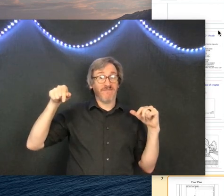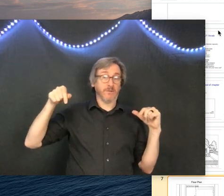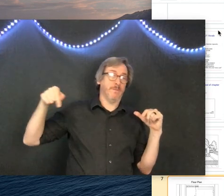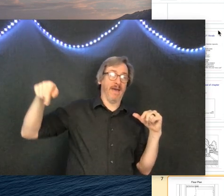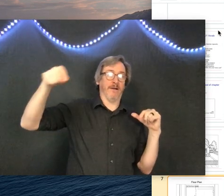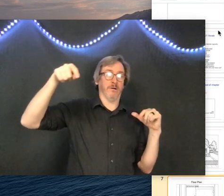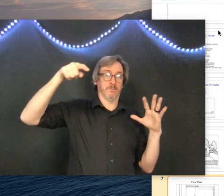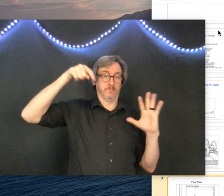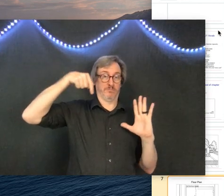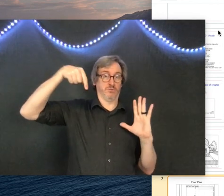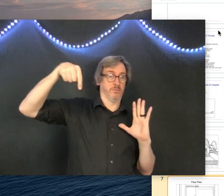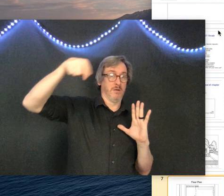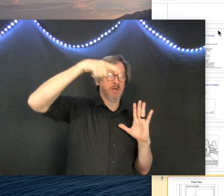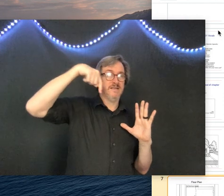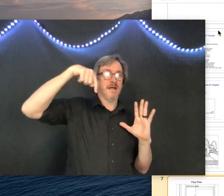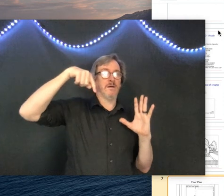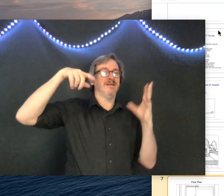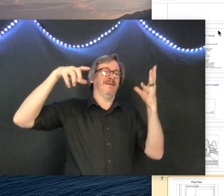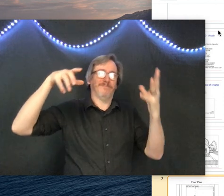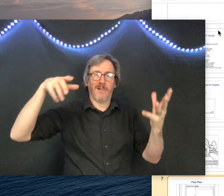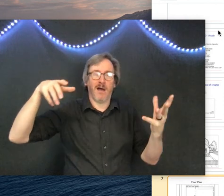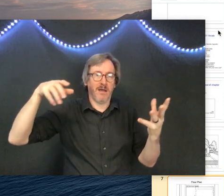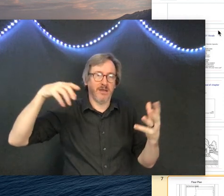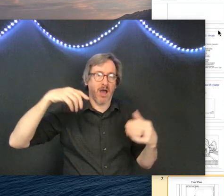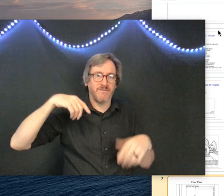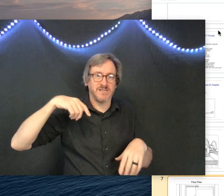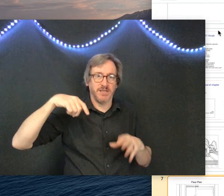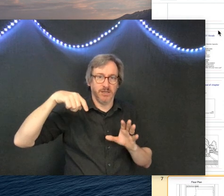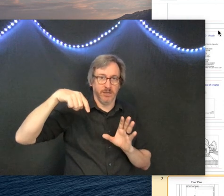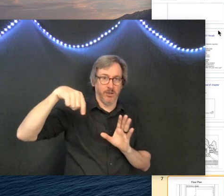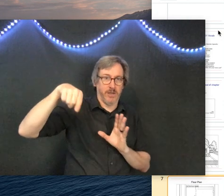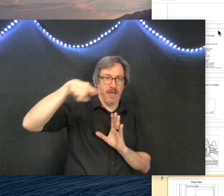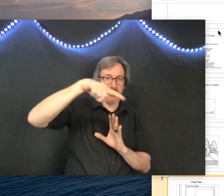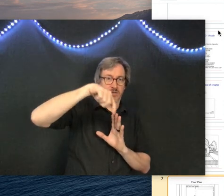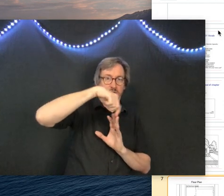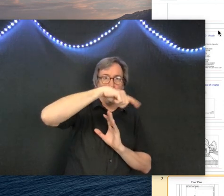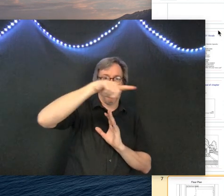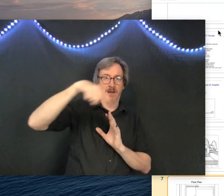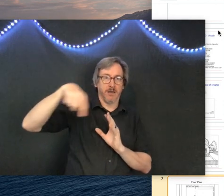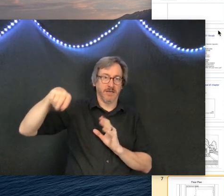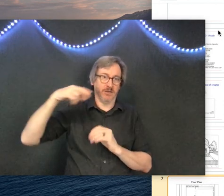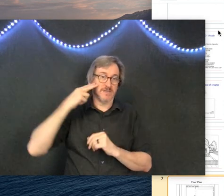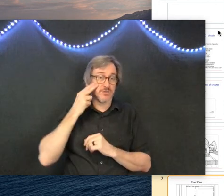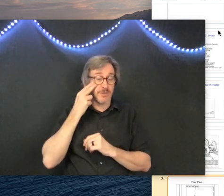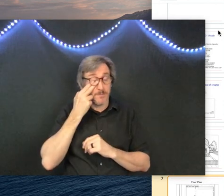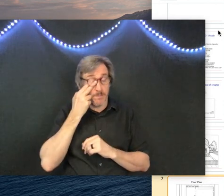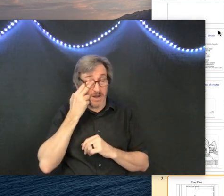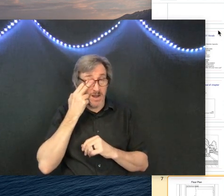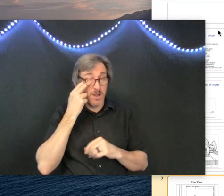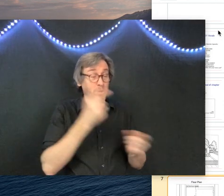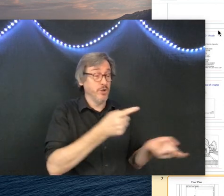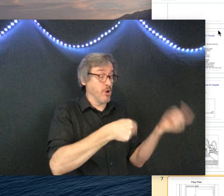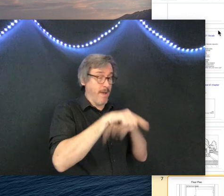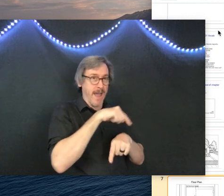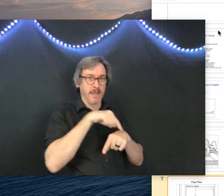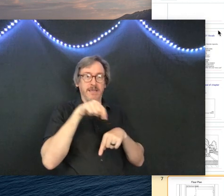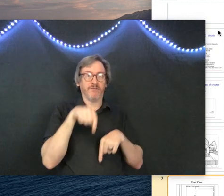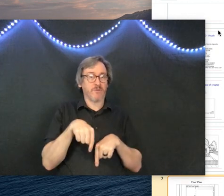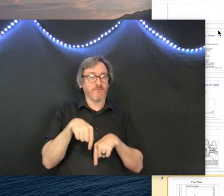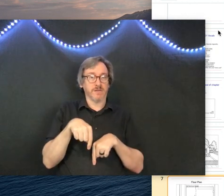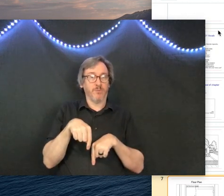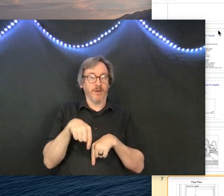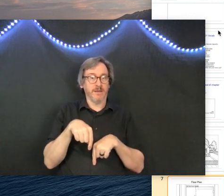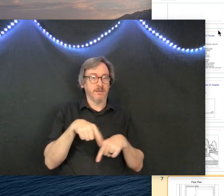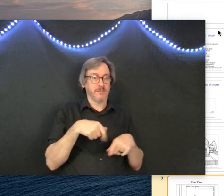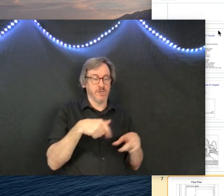So notice how I followed a pattern. Now, obviously, you can't do one continuous stream, but when you go back, give